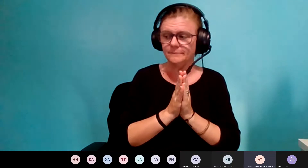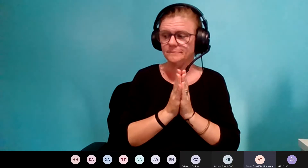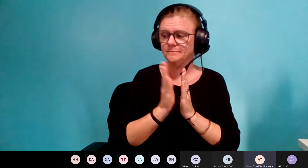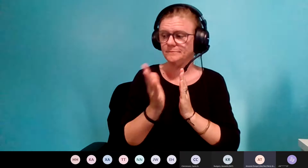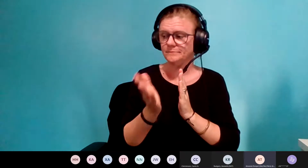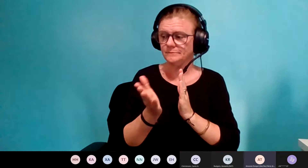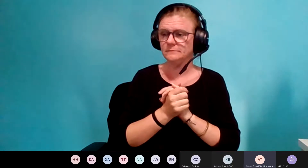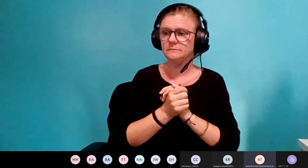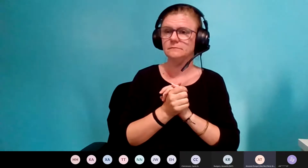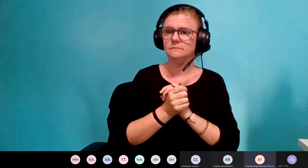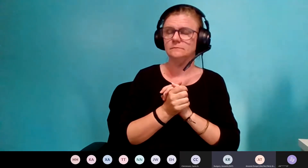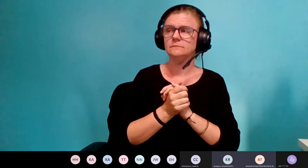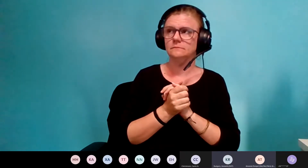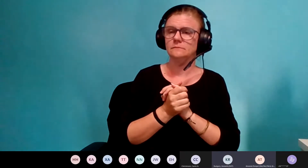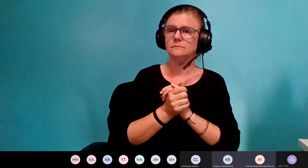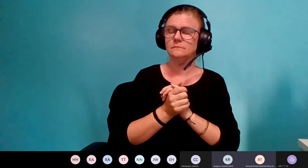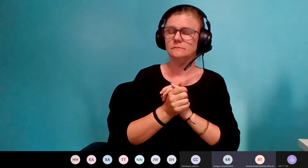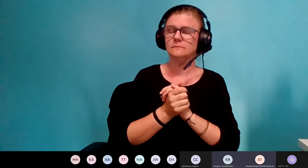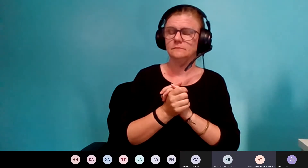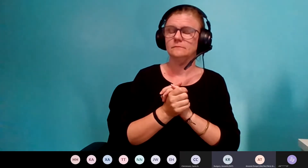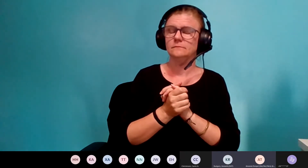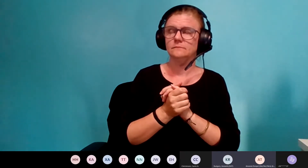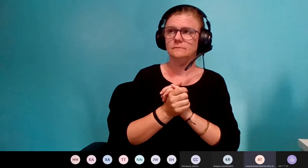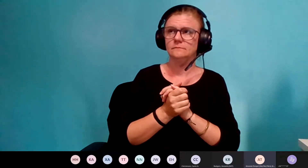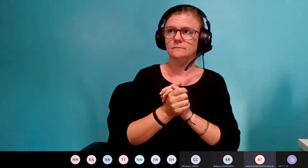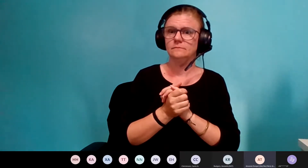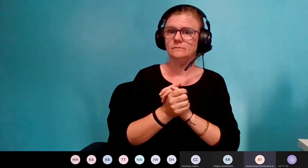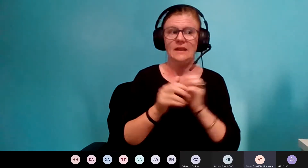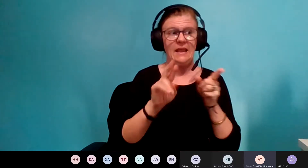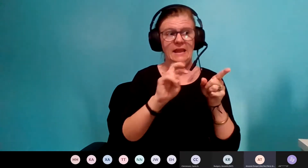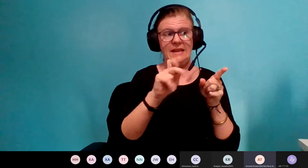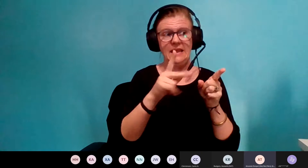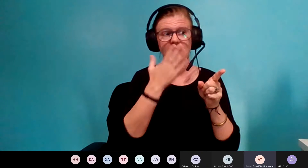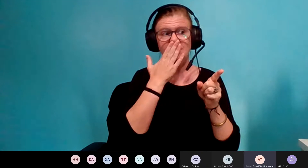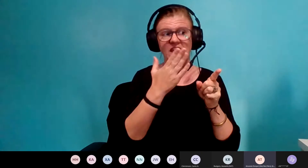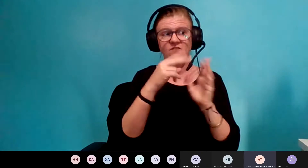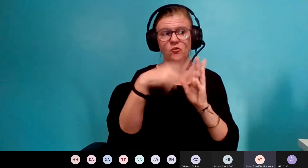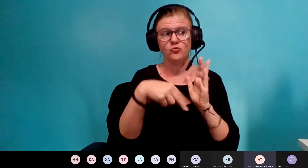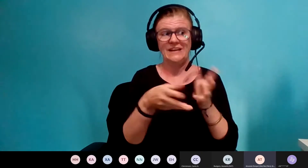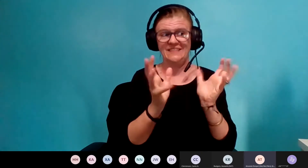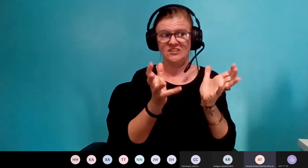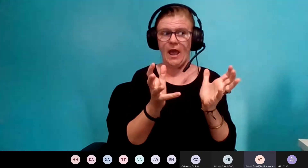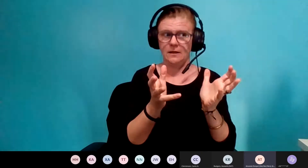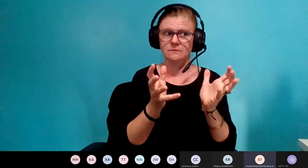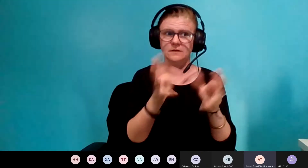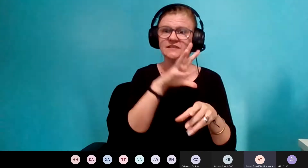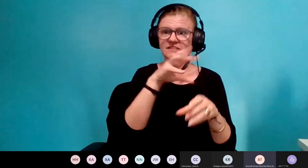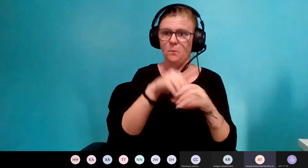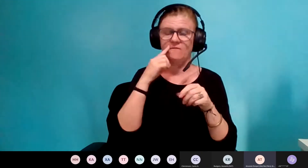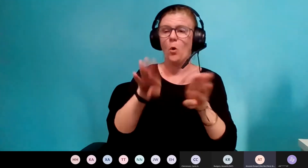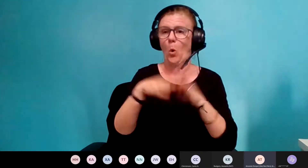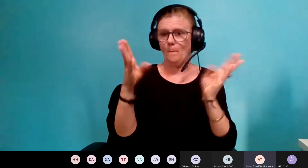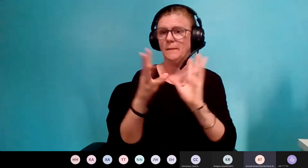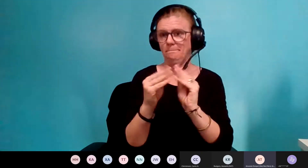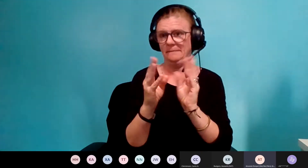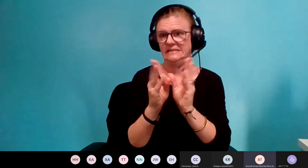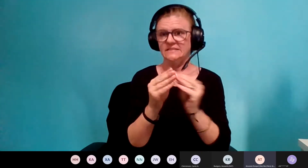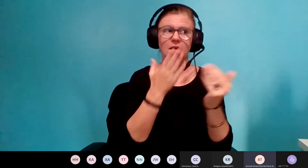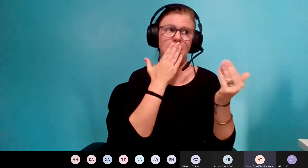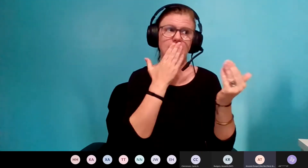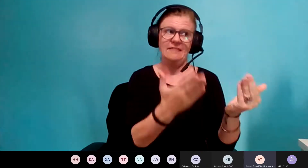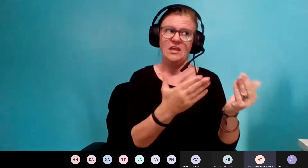So I want to thank Nick for reading out the chat. We have to do that as part of public meetings. So